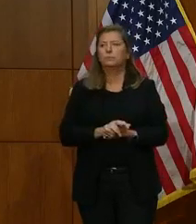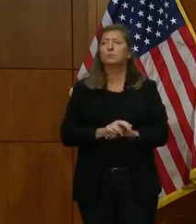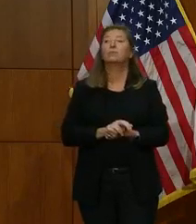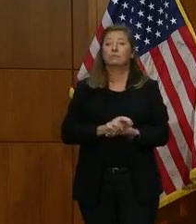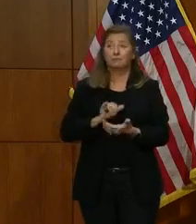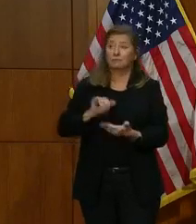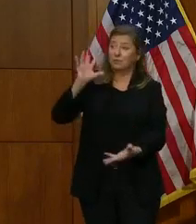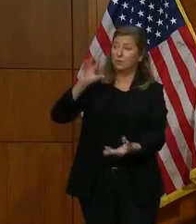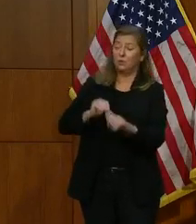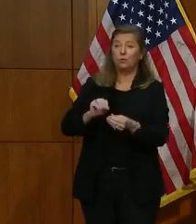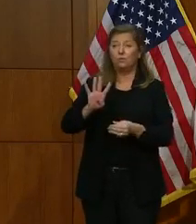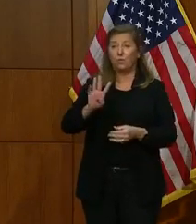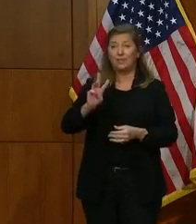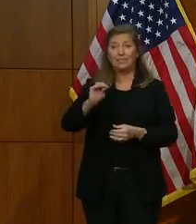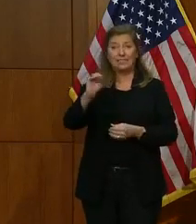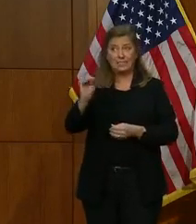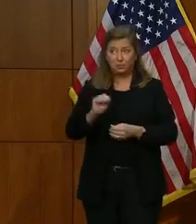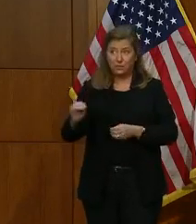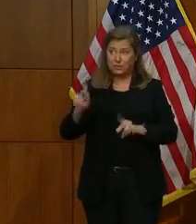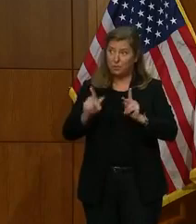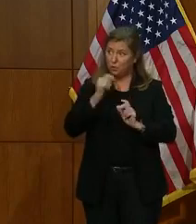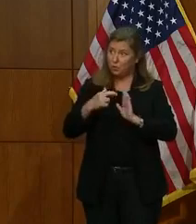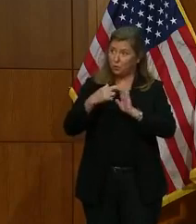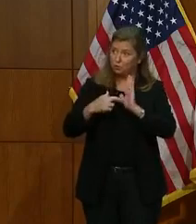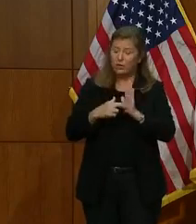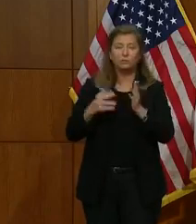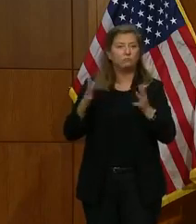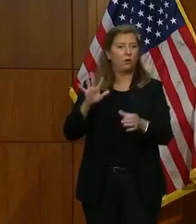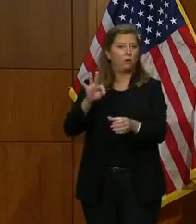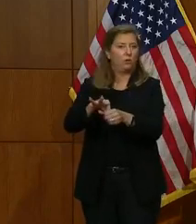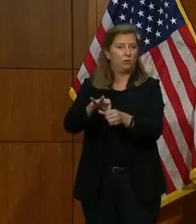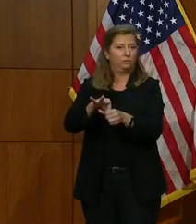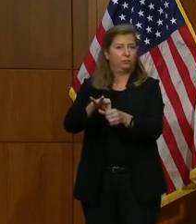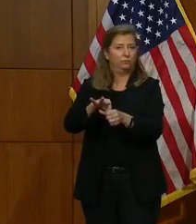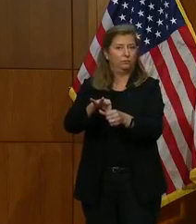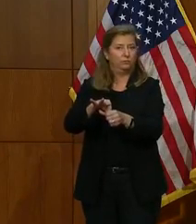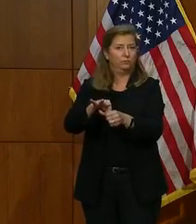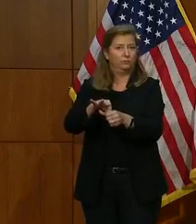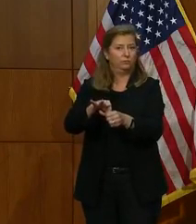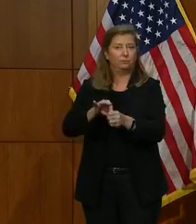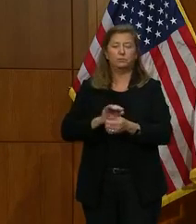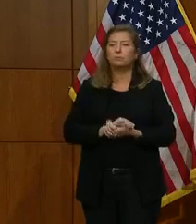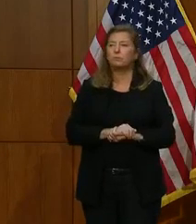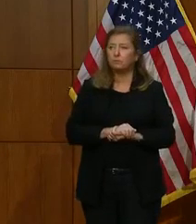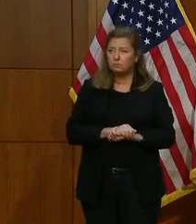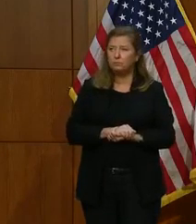total of 46% of registered voters have already cast ballots.